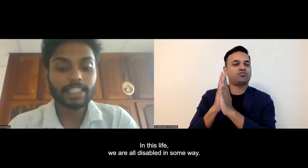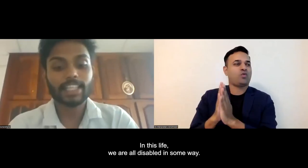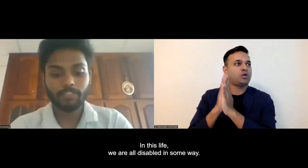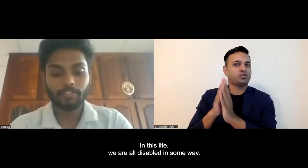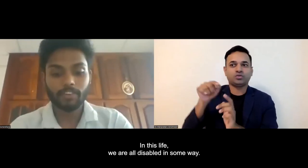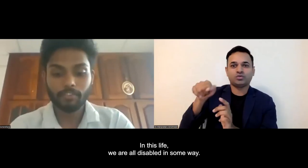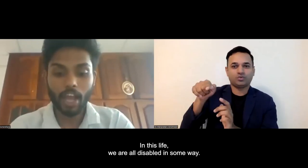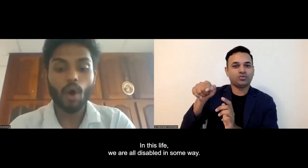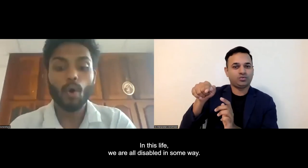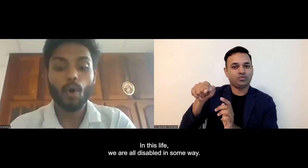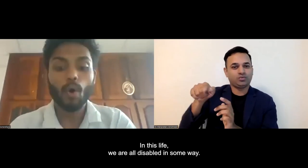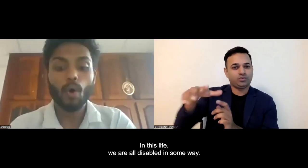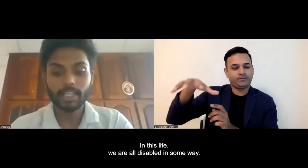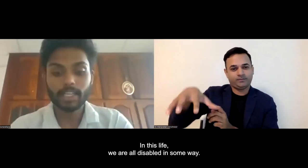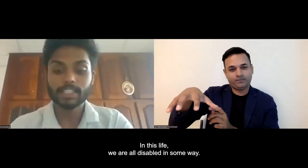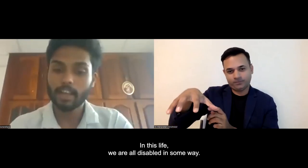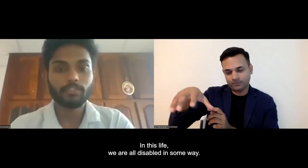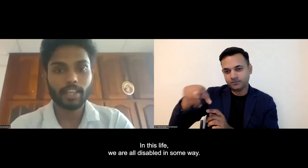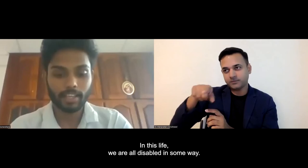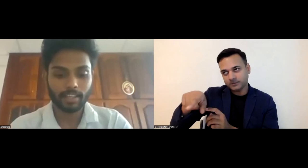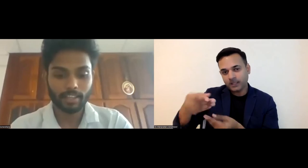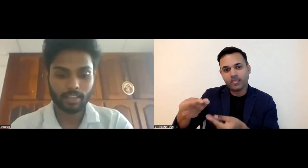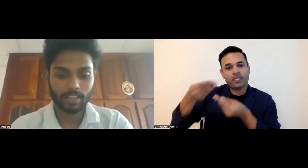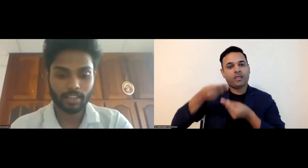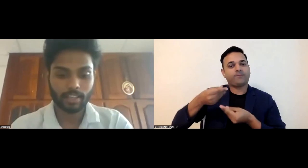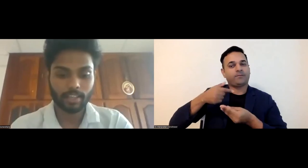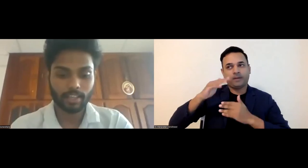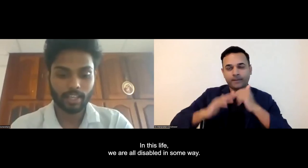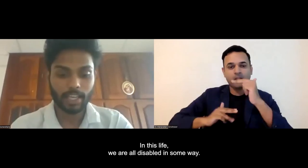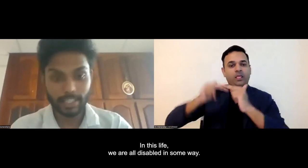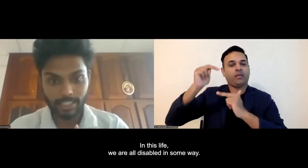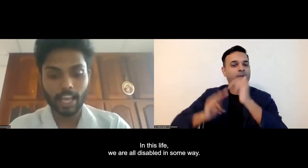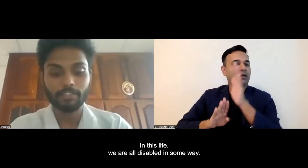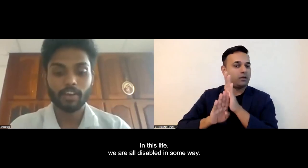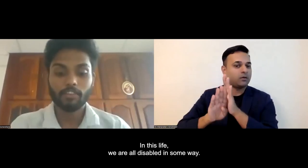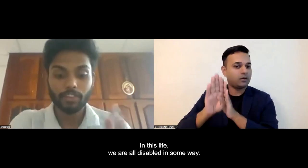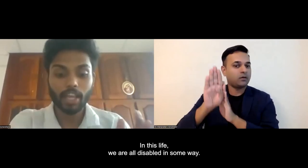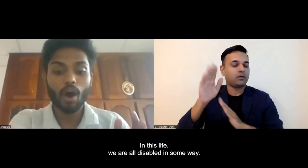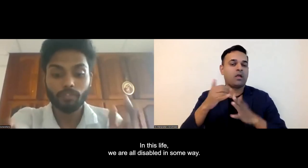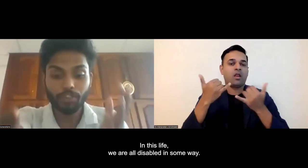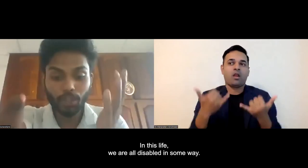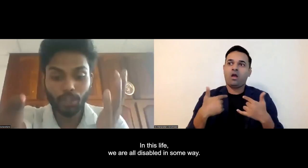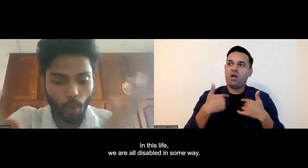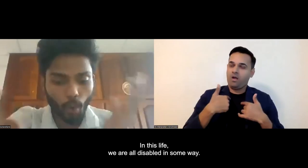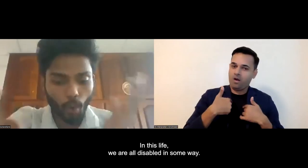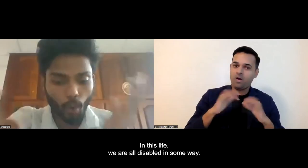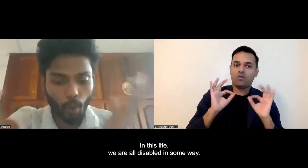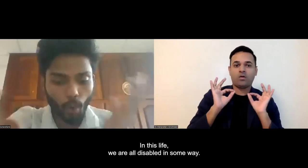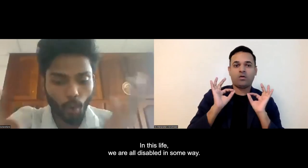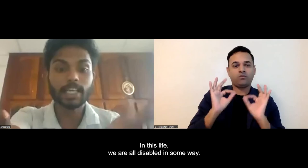In this life, we are all disabled in some way. In this life, we